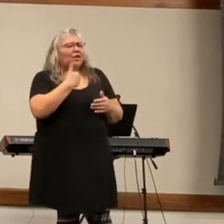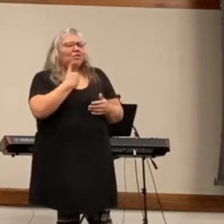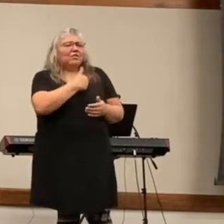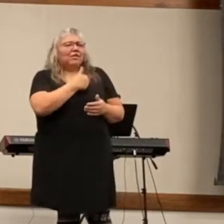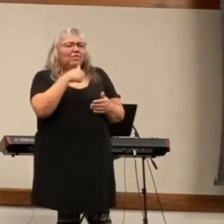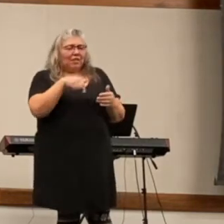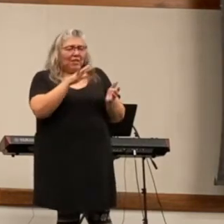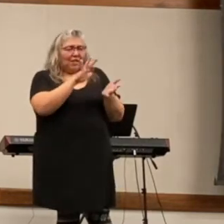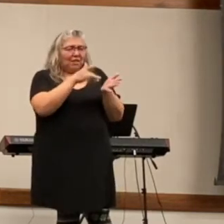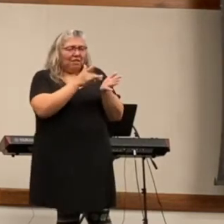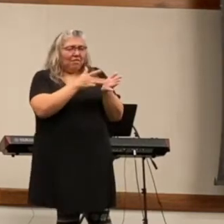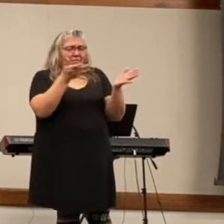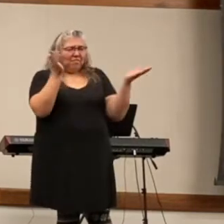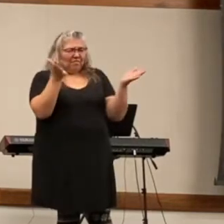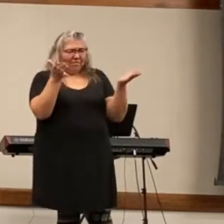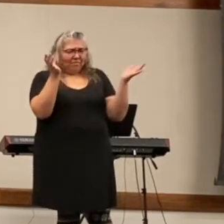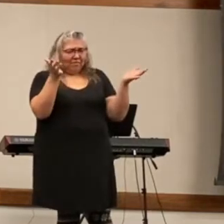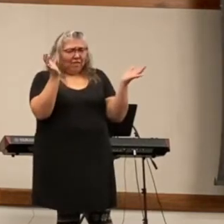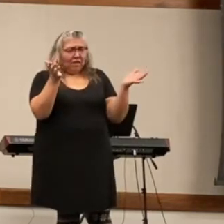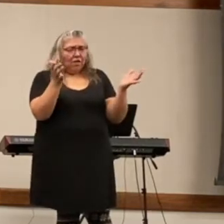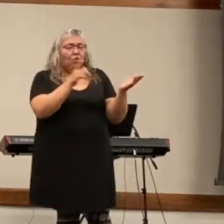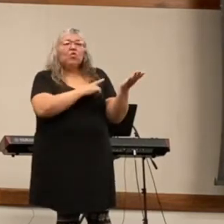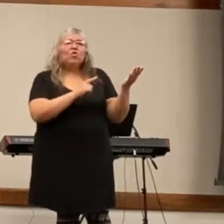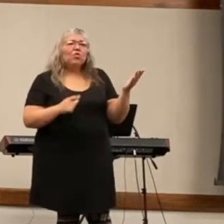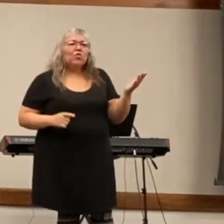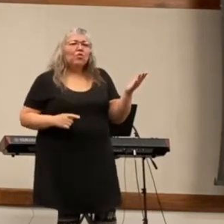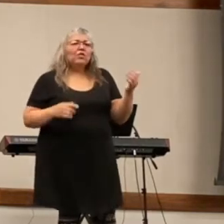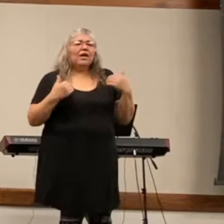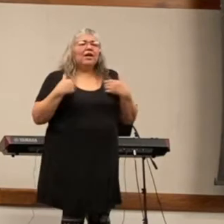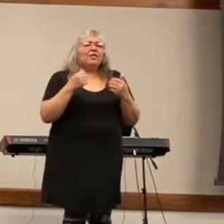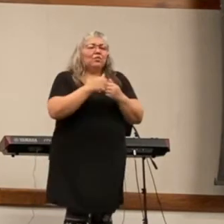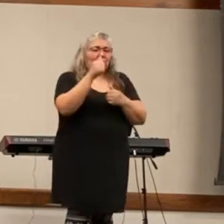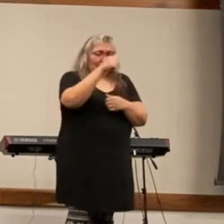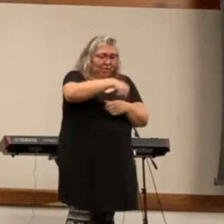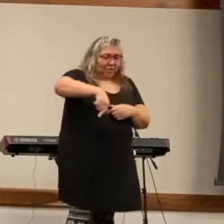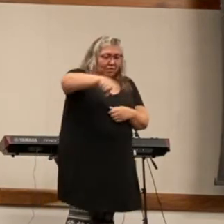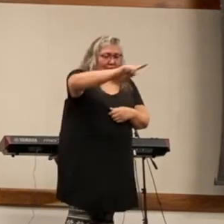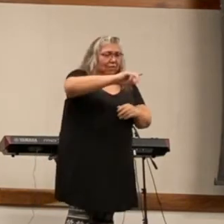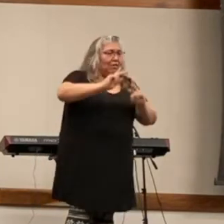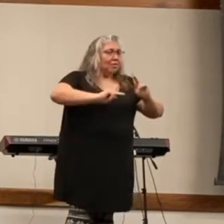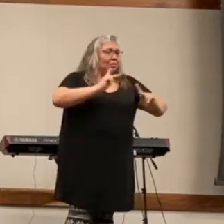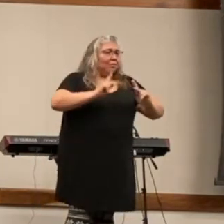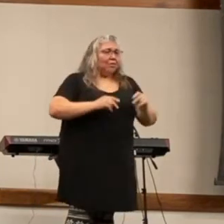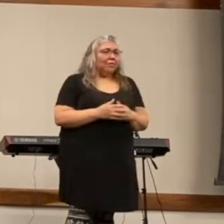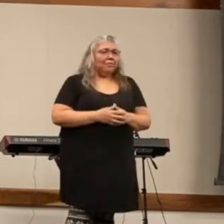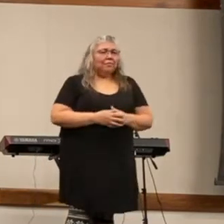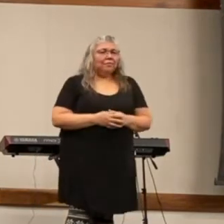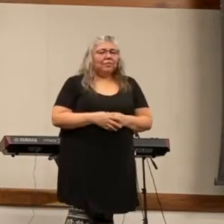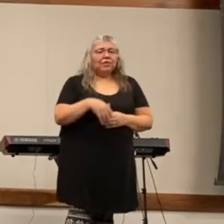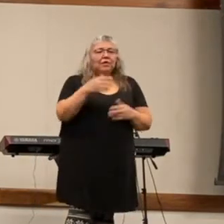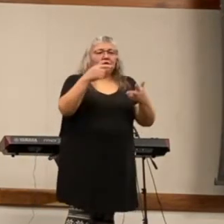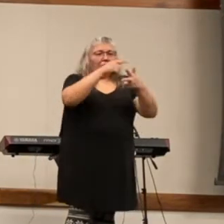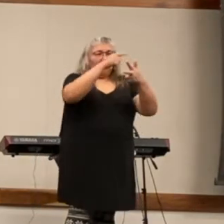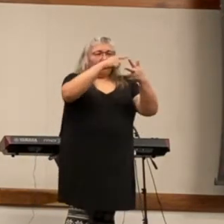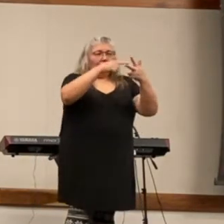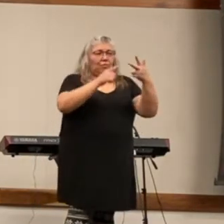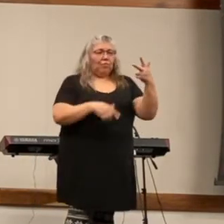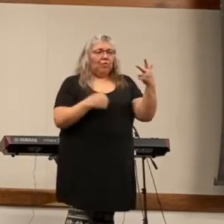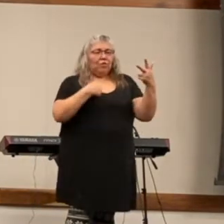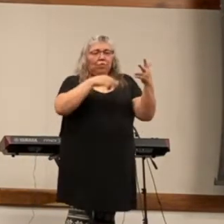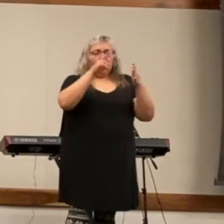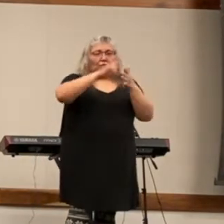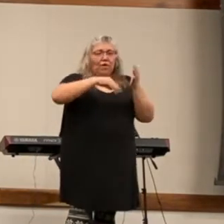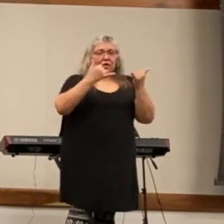this conversation that the Lord is having with these folks. There are three points in the scripture that we read